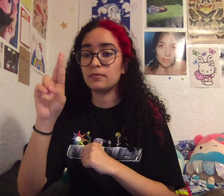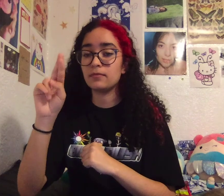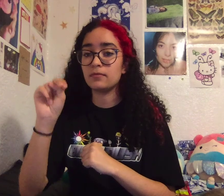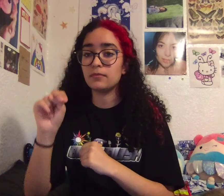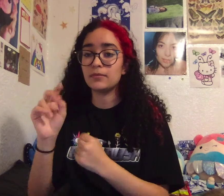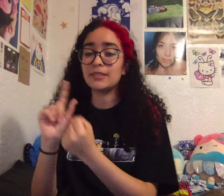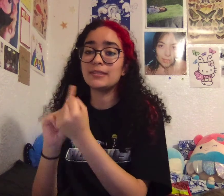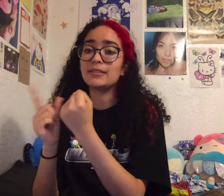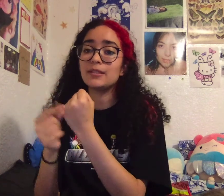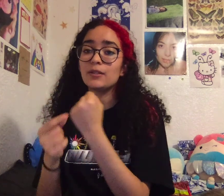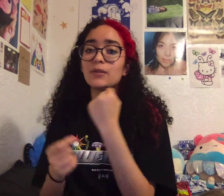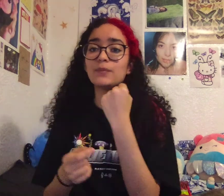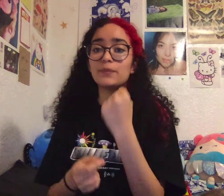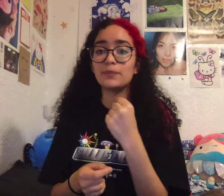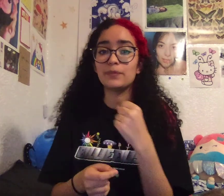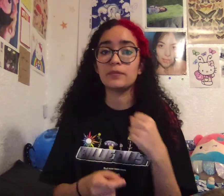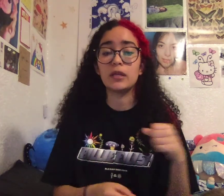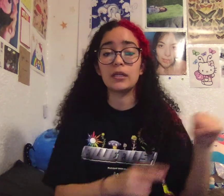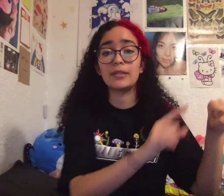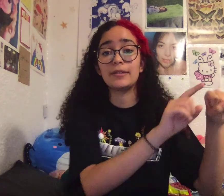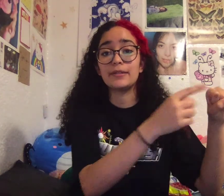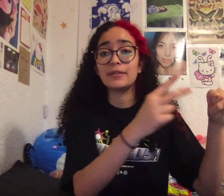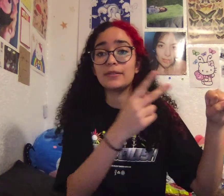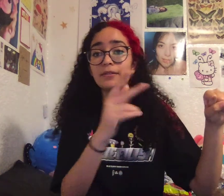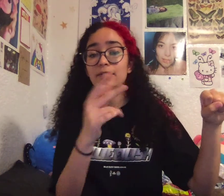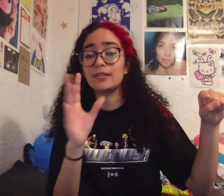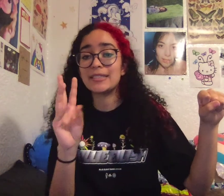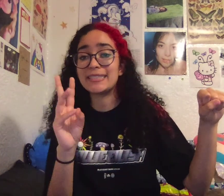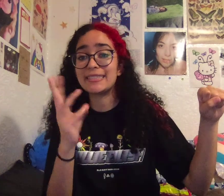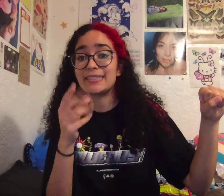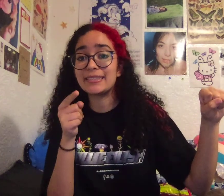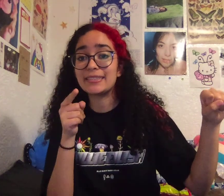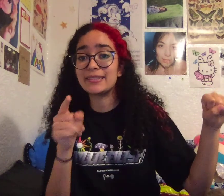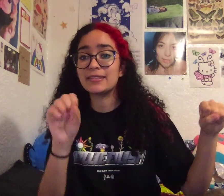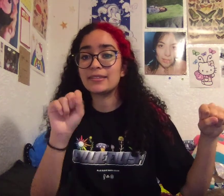planet is Saturn, another gas planet.